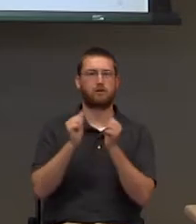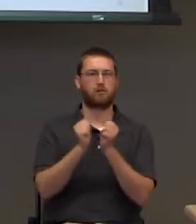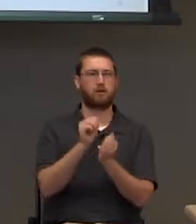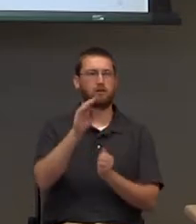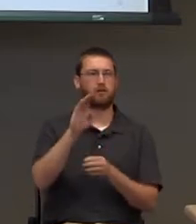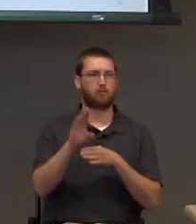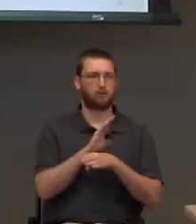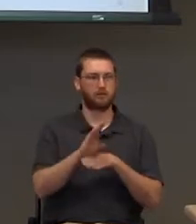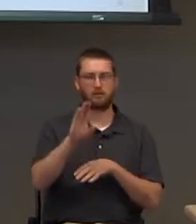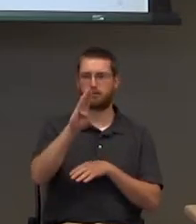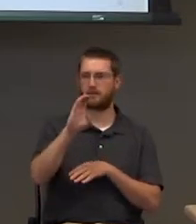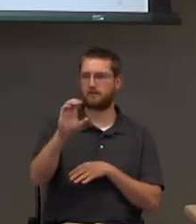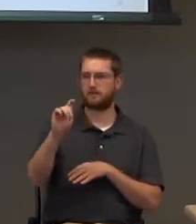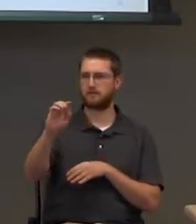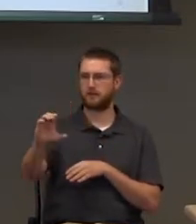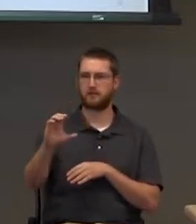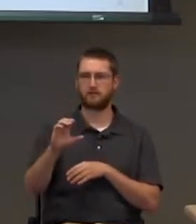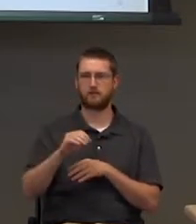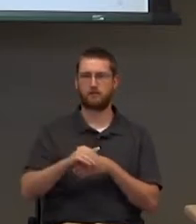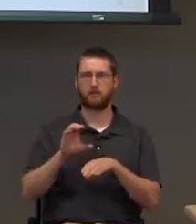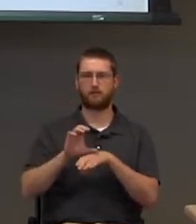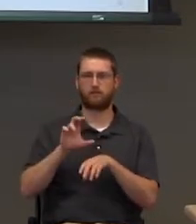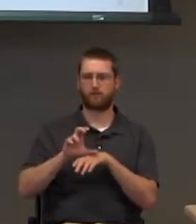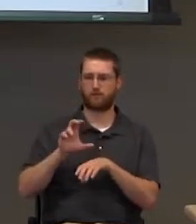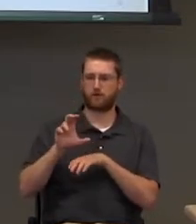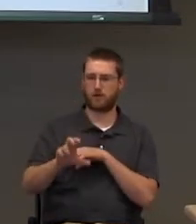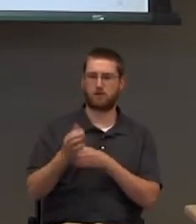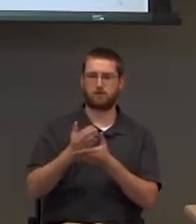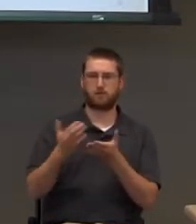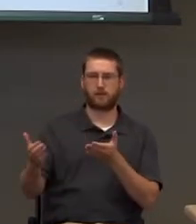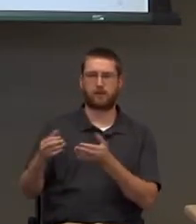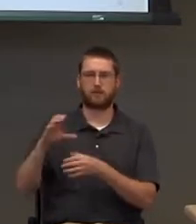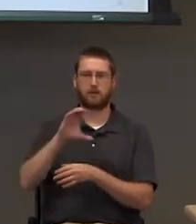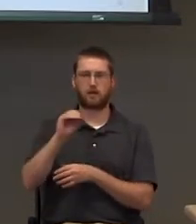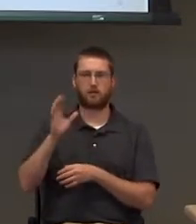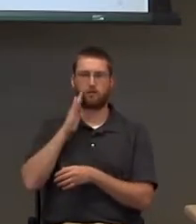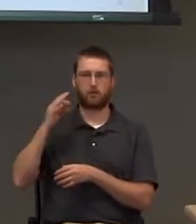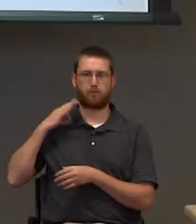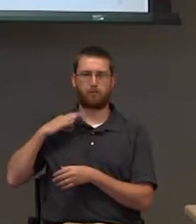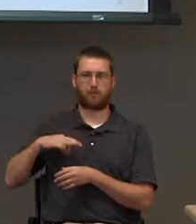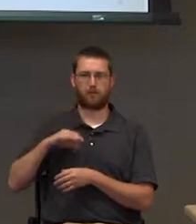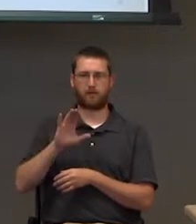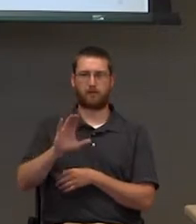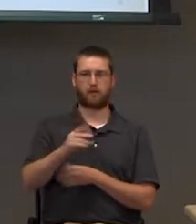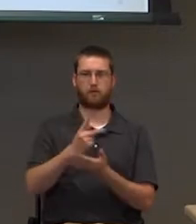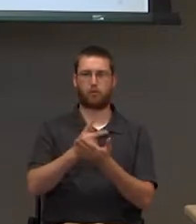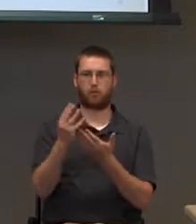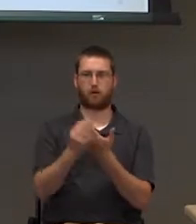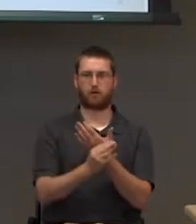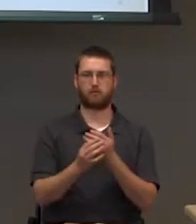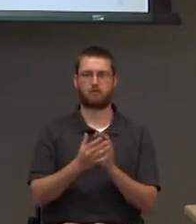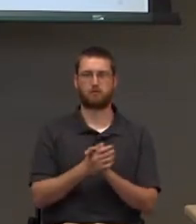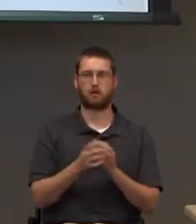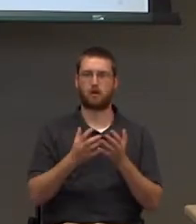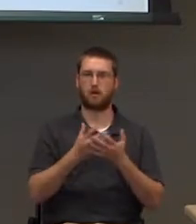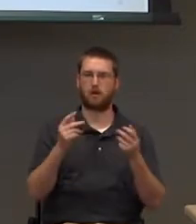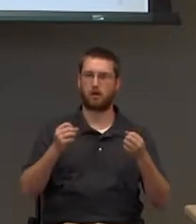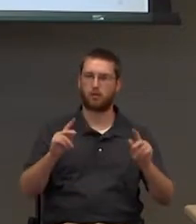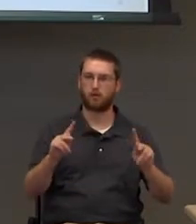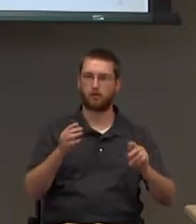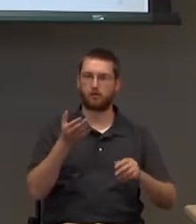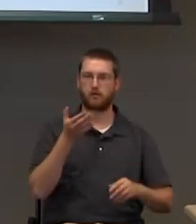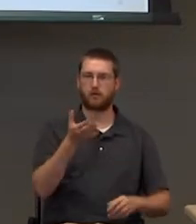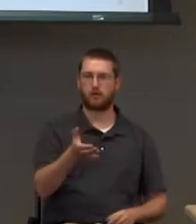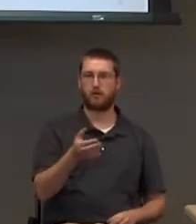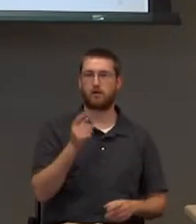with BTCT to find ways to fund some of those things by the companies that are going to benefit from those programs? There's a lot of opportunity out there,